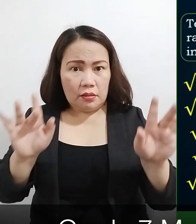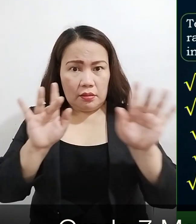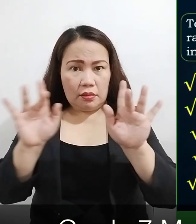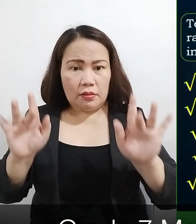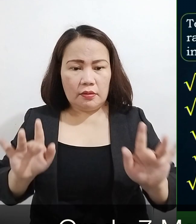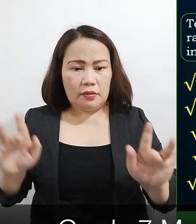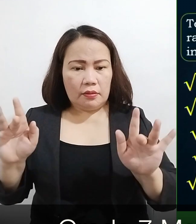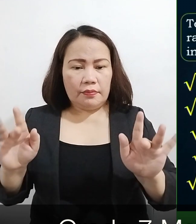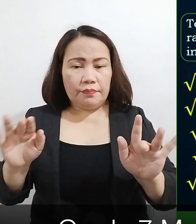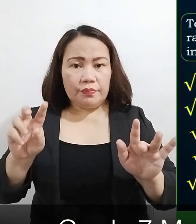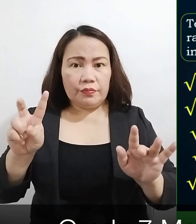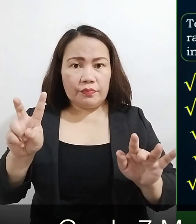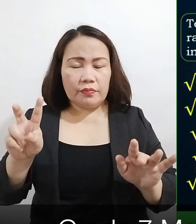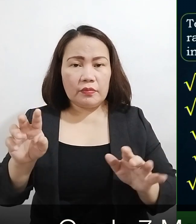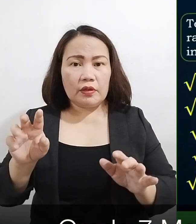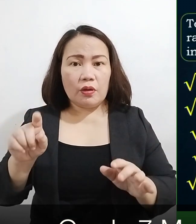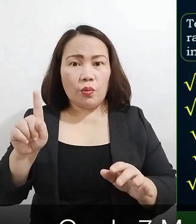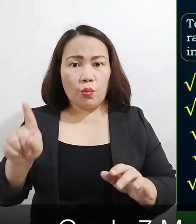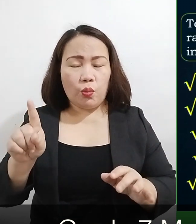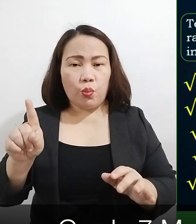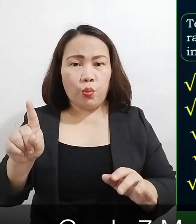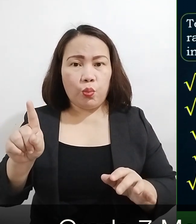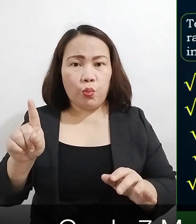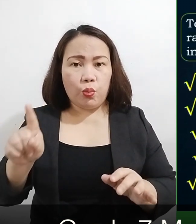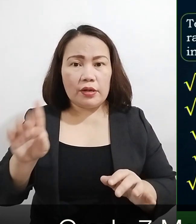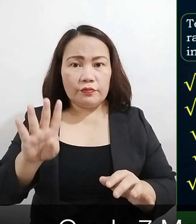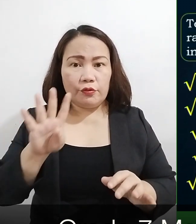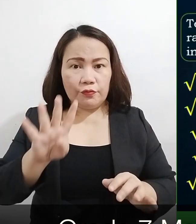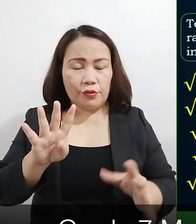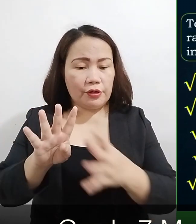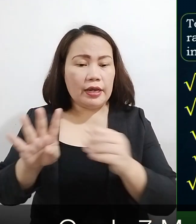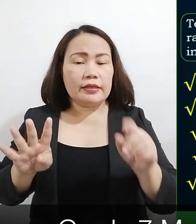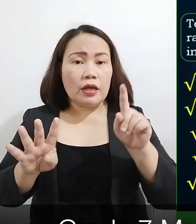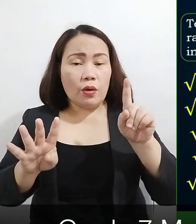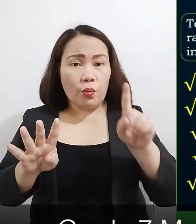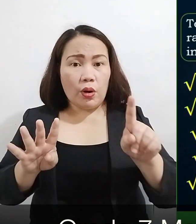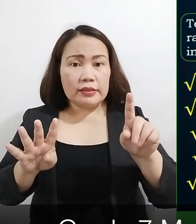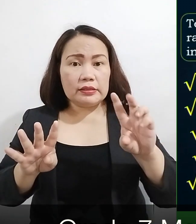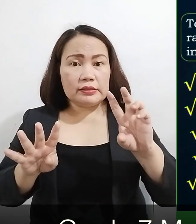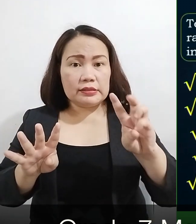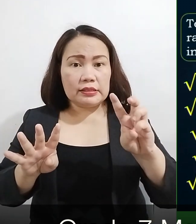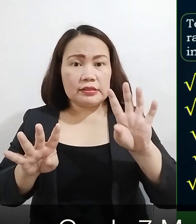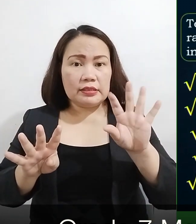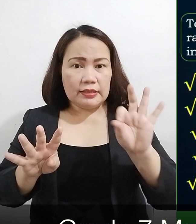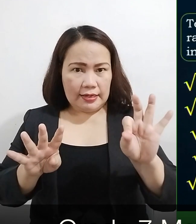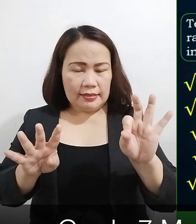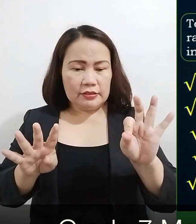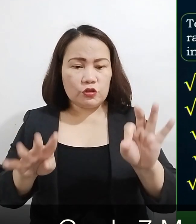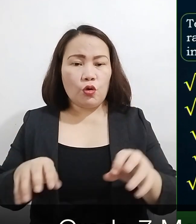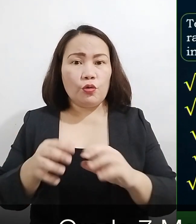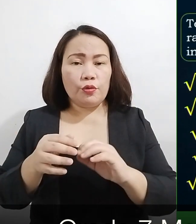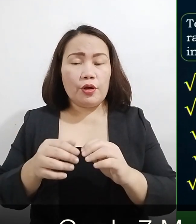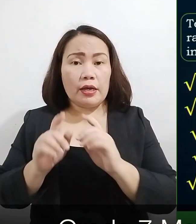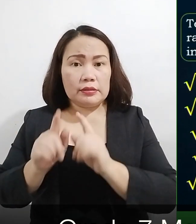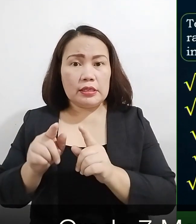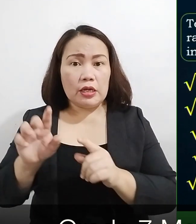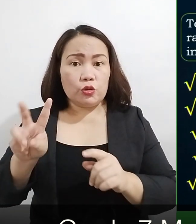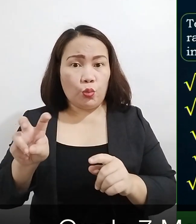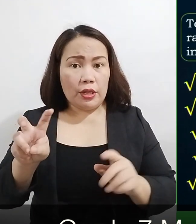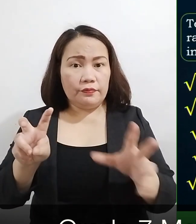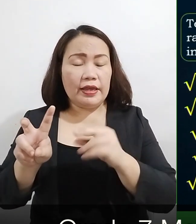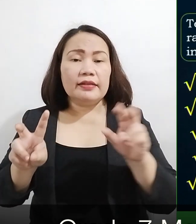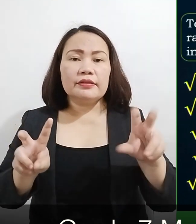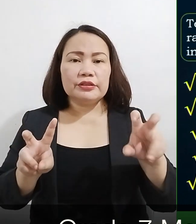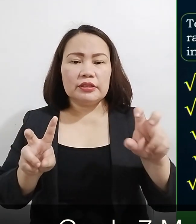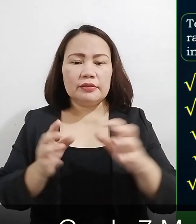gitna? Okay, nasa gitna siya ni, square root of 144 and square root of